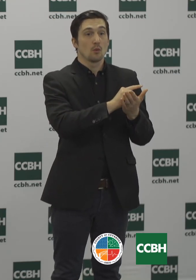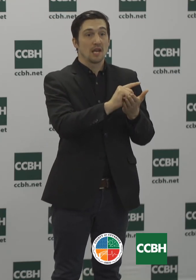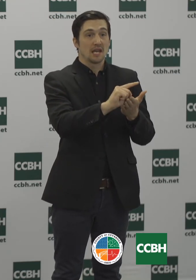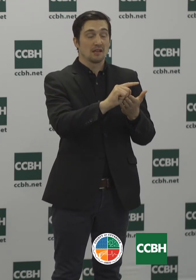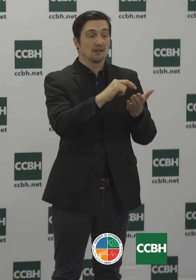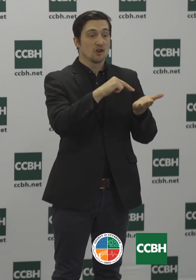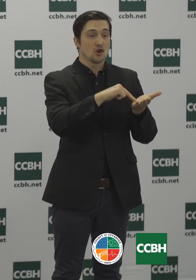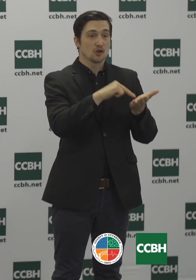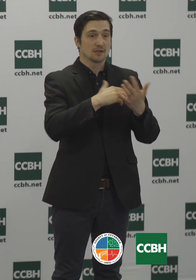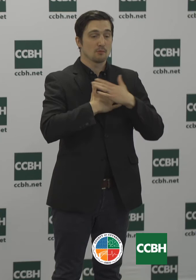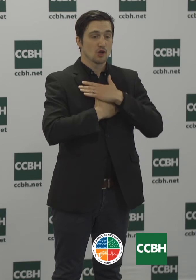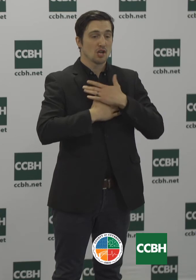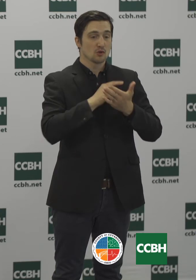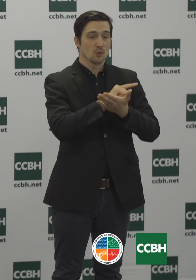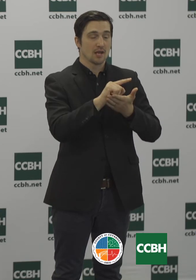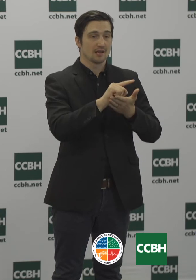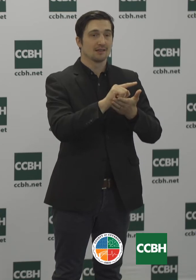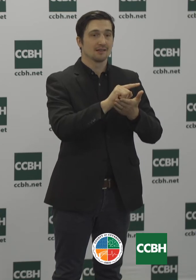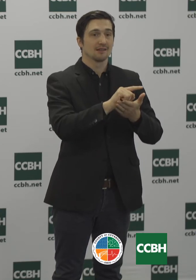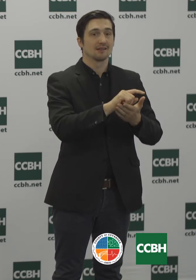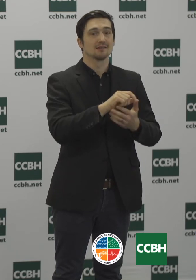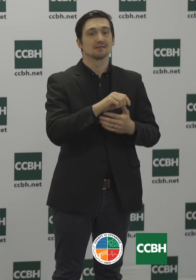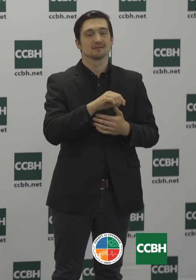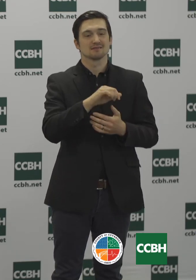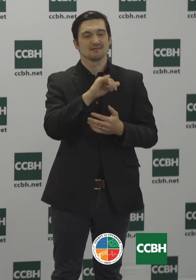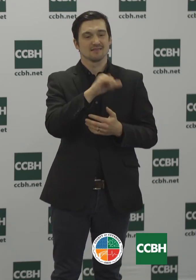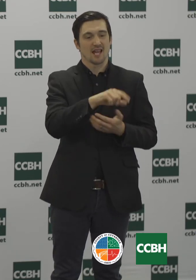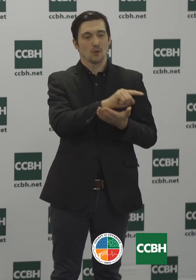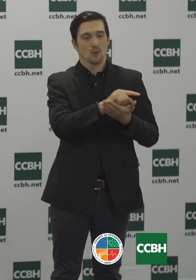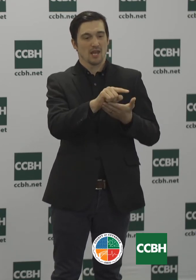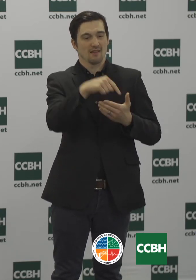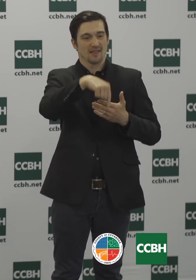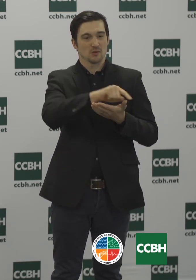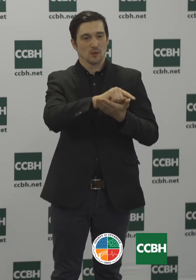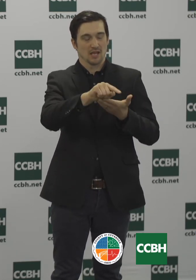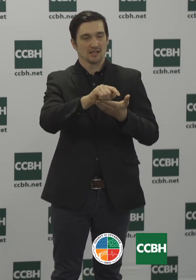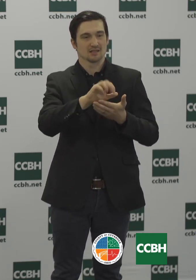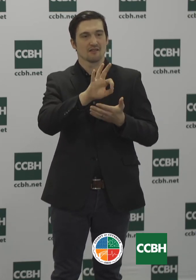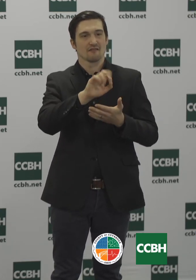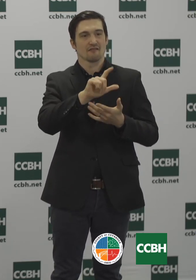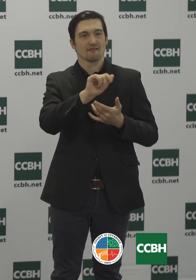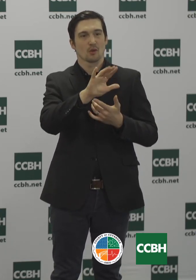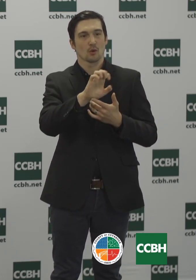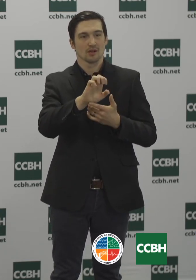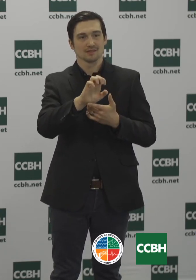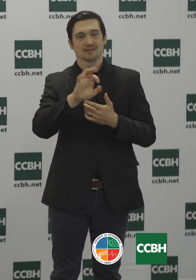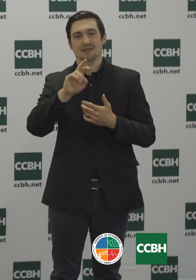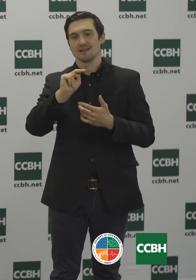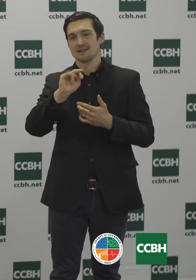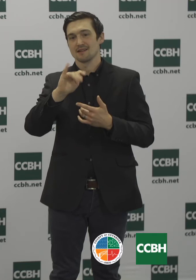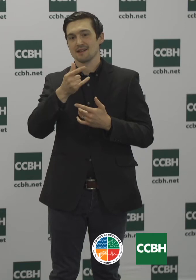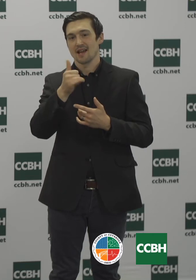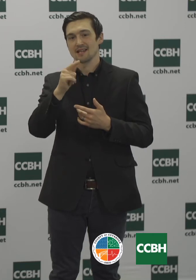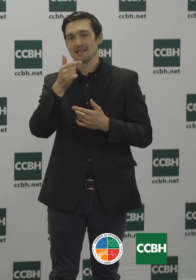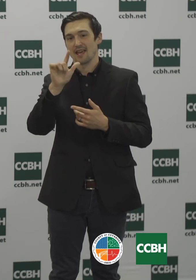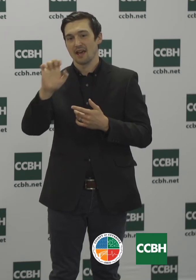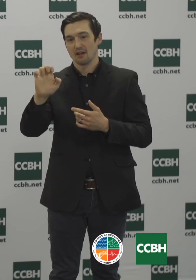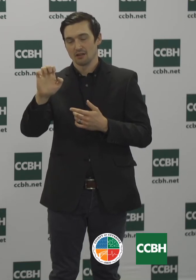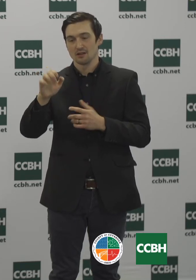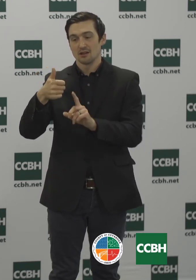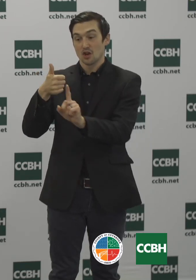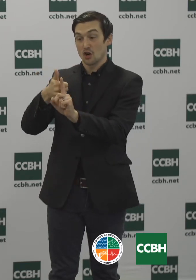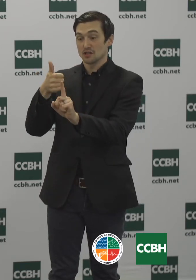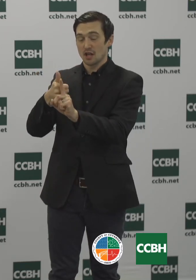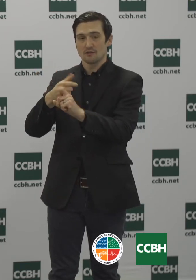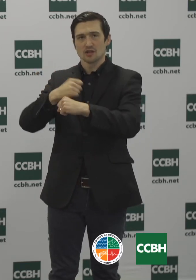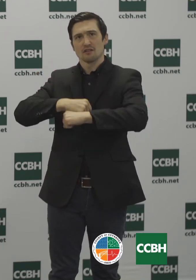the 12th, which is Florence Nightingale's birthday. The visionary of modern day nursing, the first person we ever learned